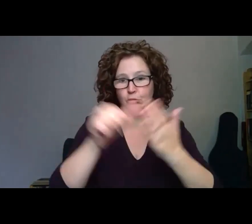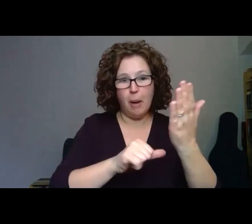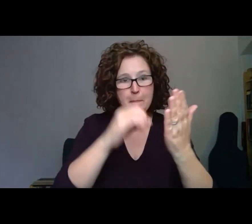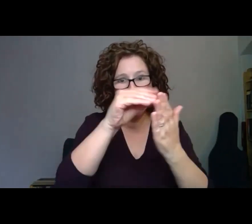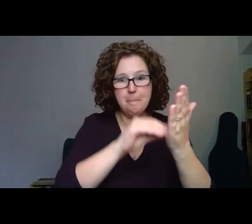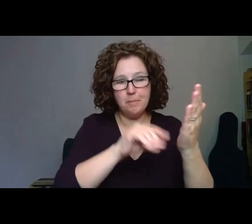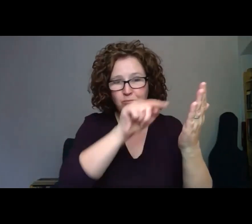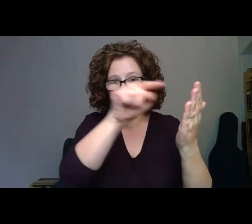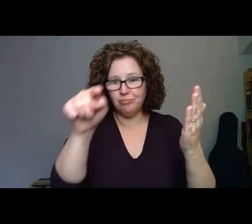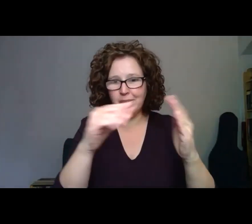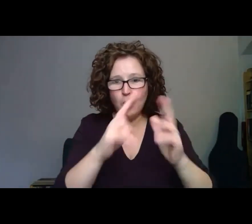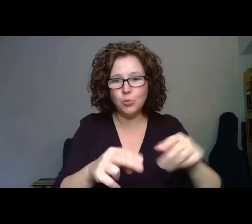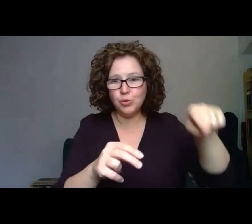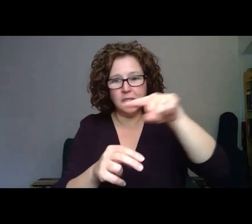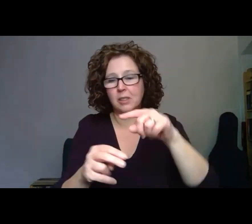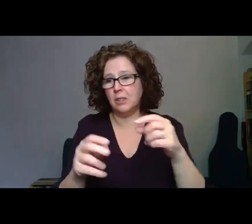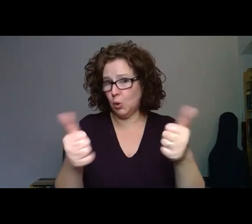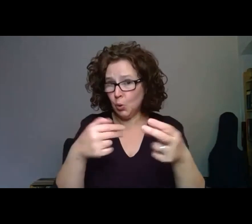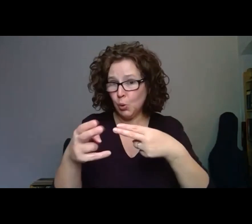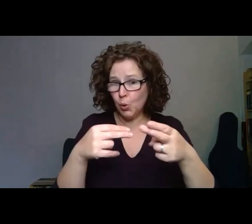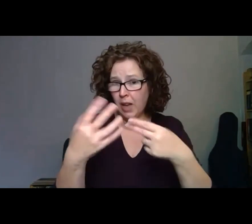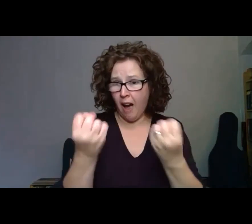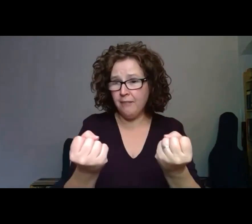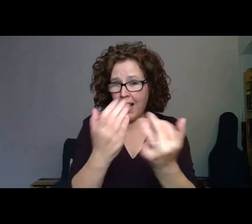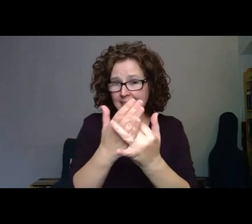this is really good news.